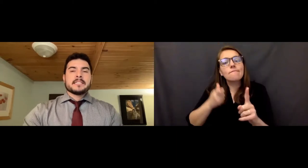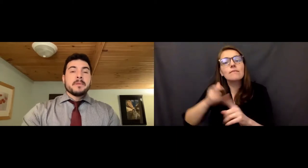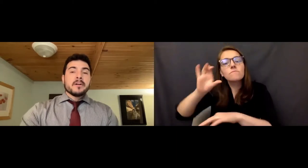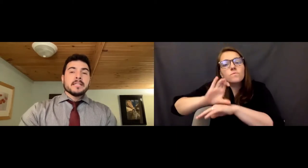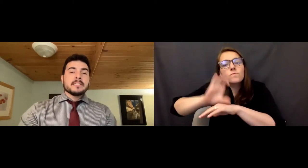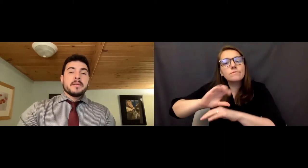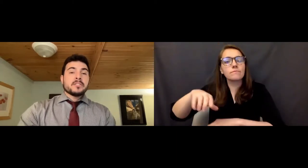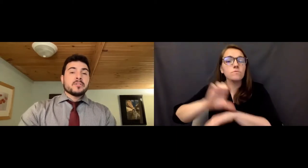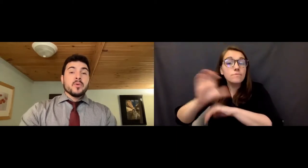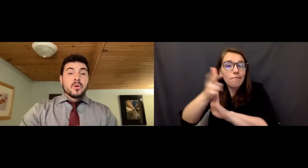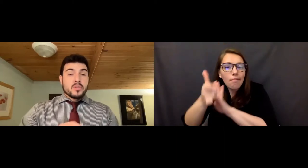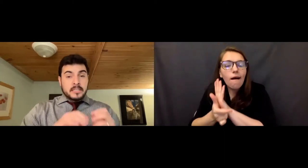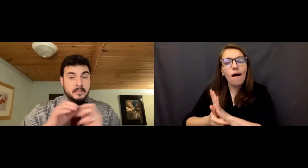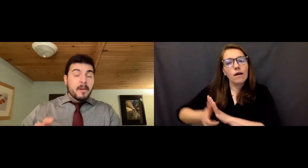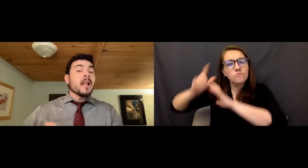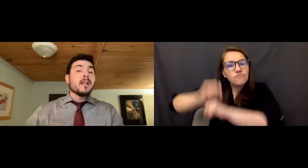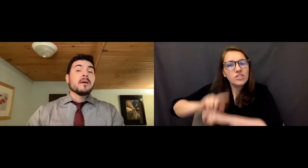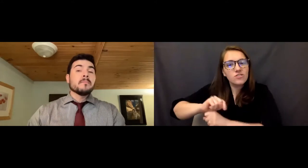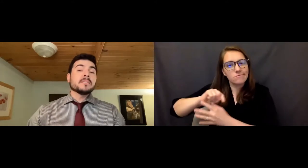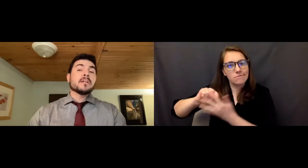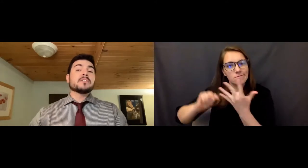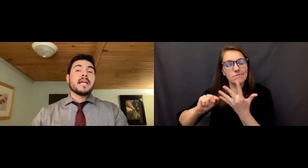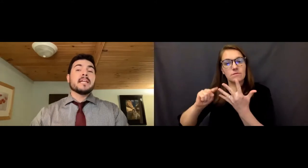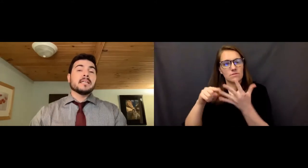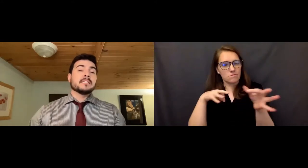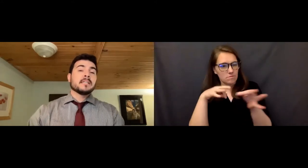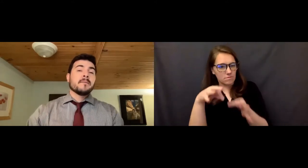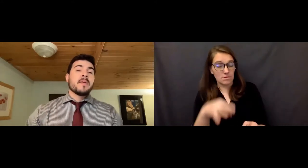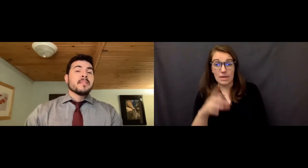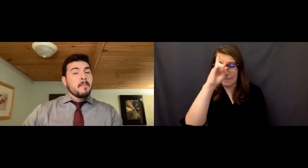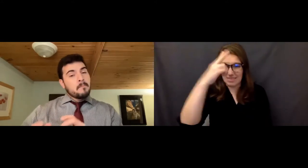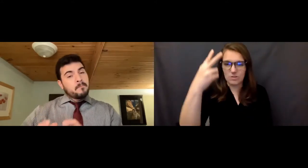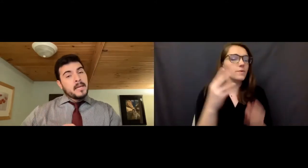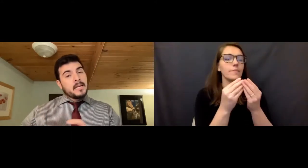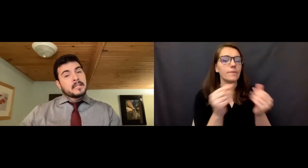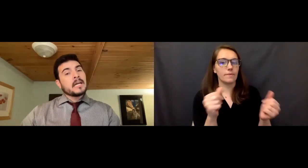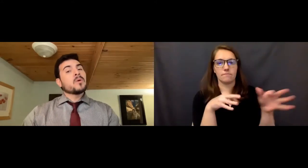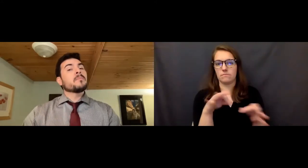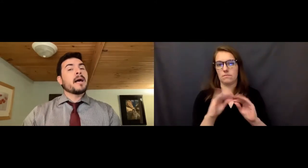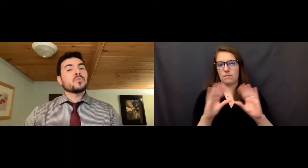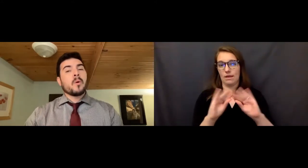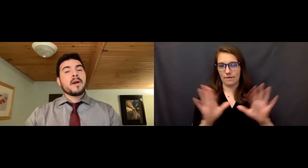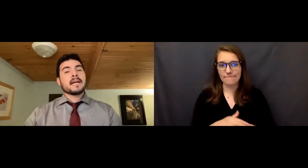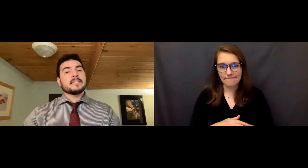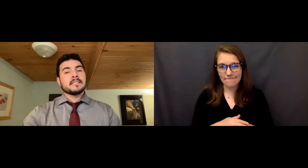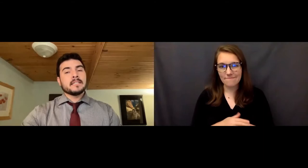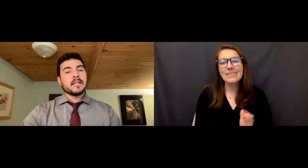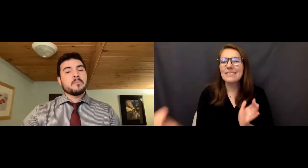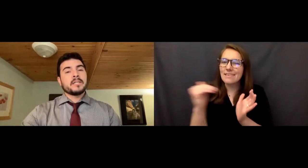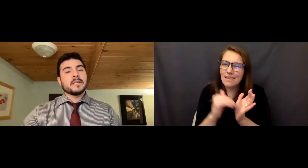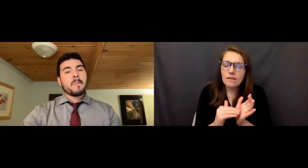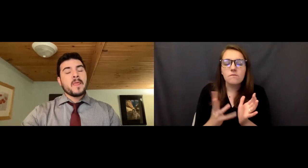its experience in ministry in order to dispel misunderstandings that may impede sound pastoral practice